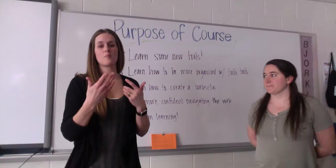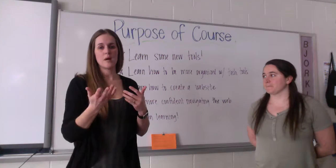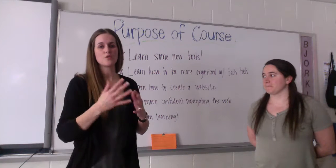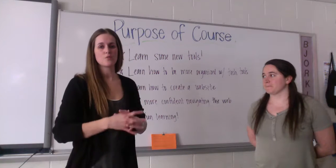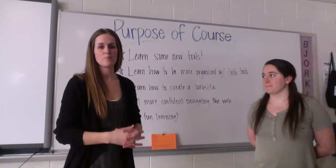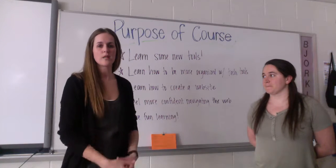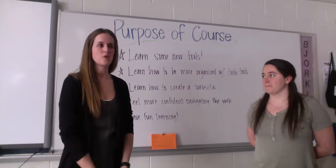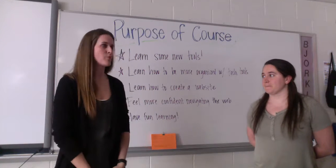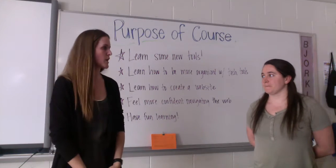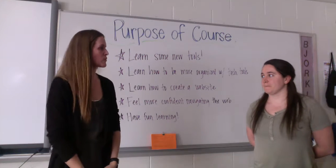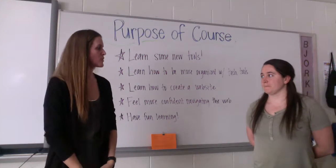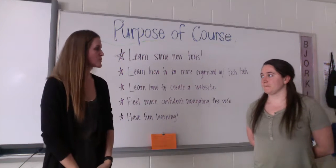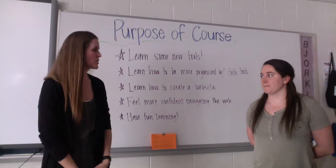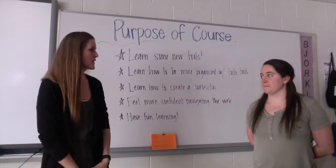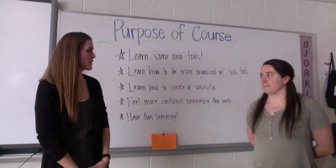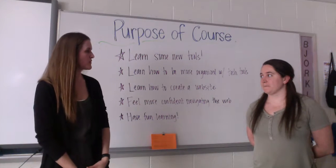by doing a breakout room. So that'll be fun.